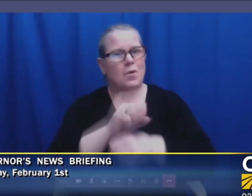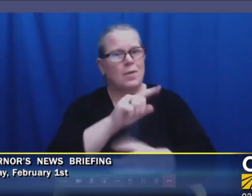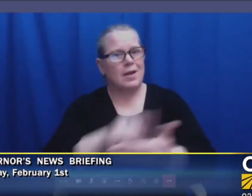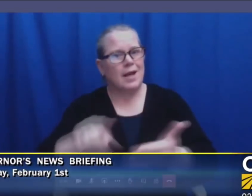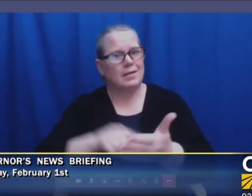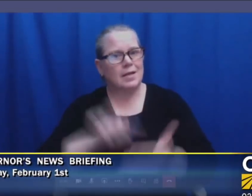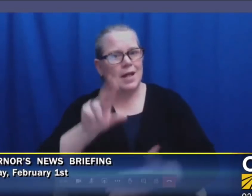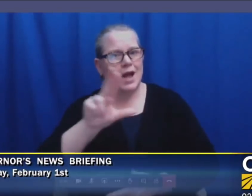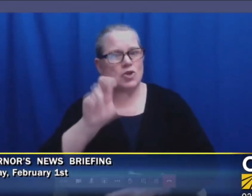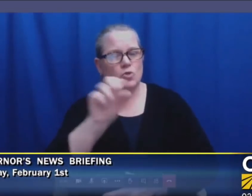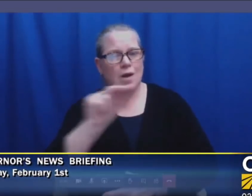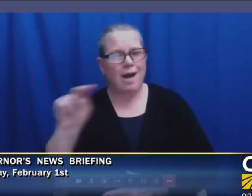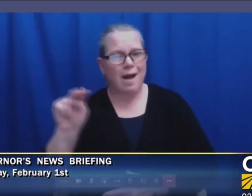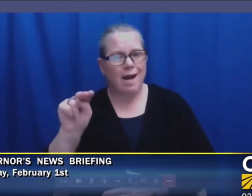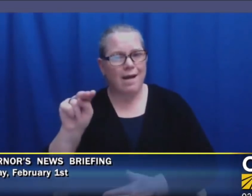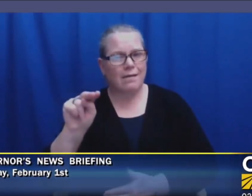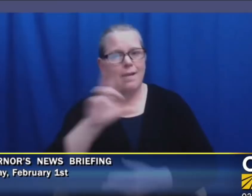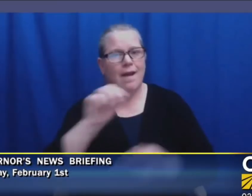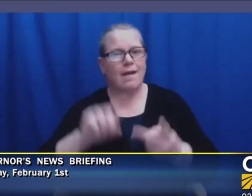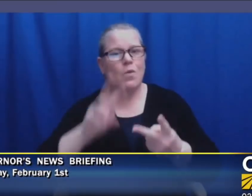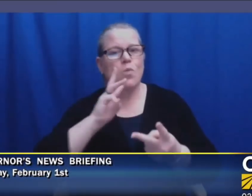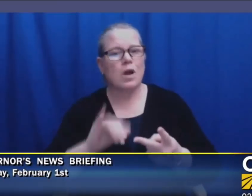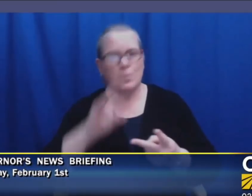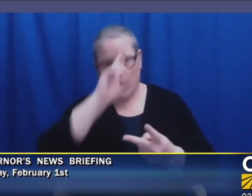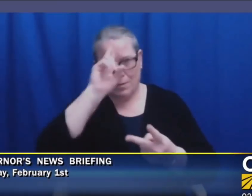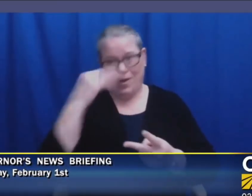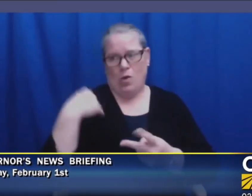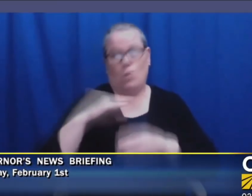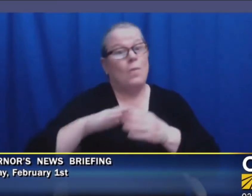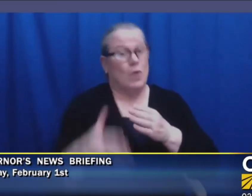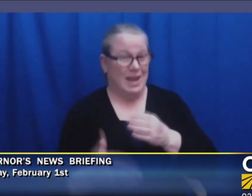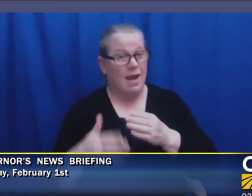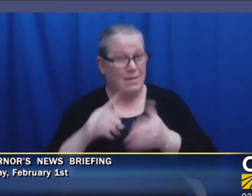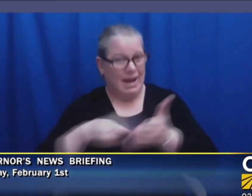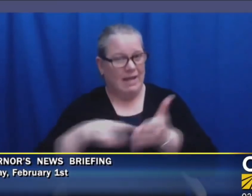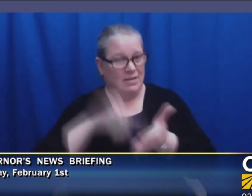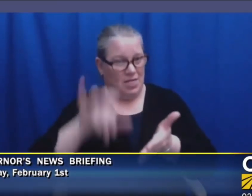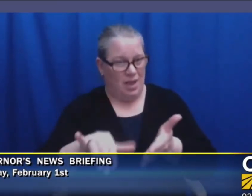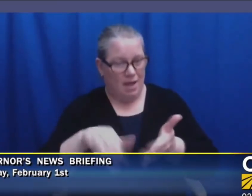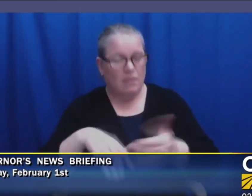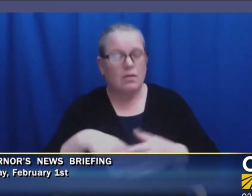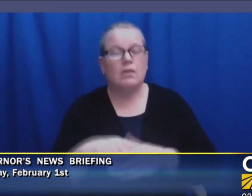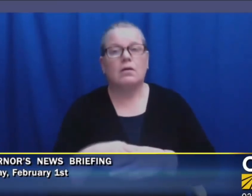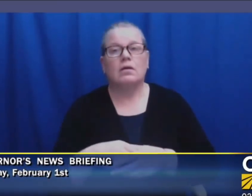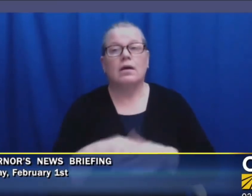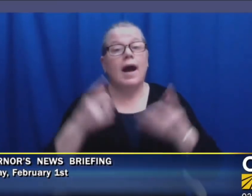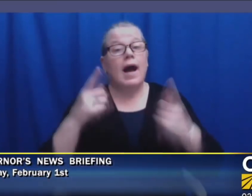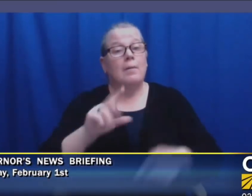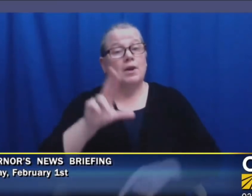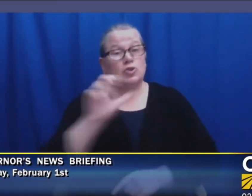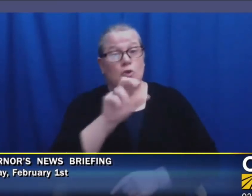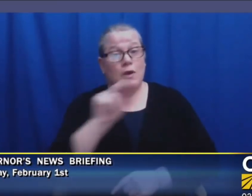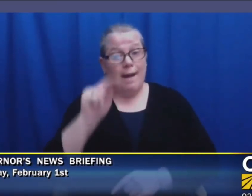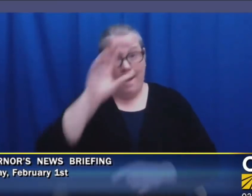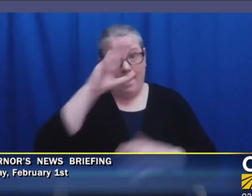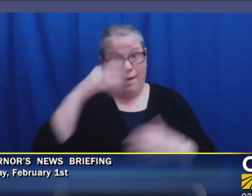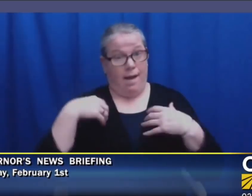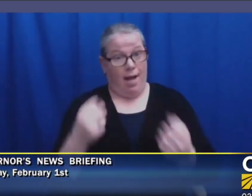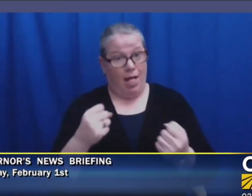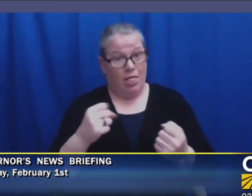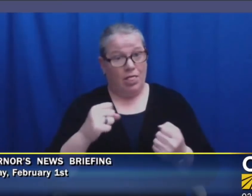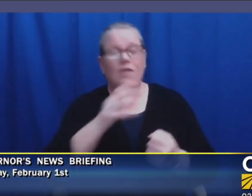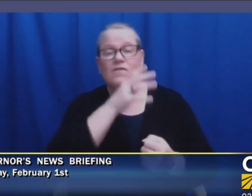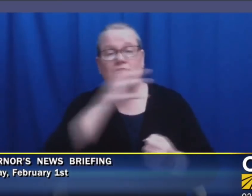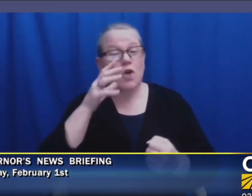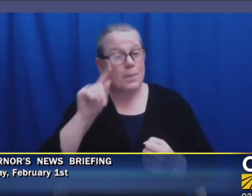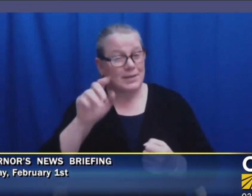believe also Waterbury Hospital. What we have heard from UConn Health is that they had been receiving a pretty steady